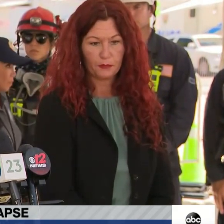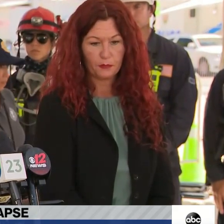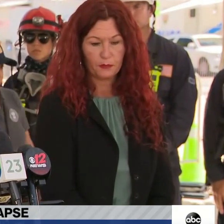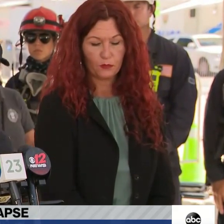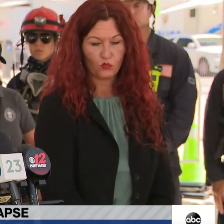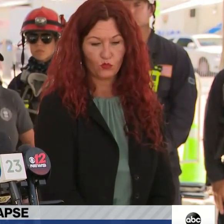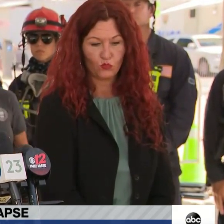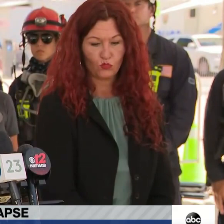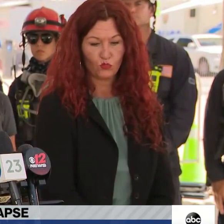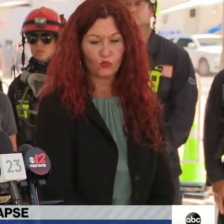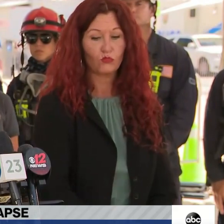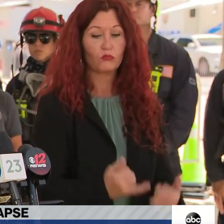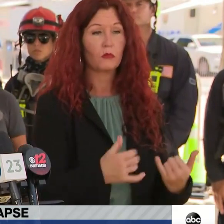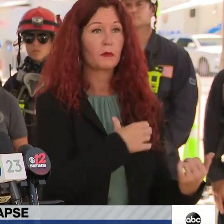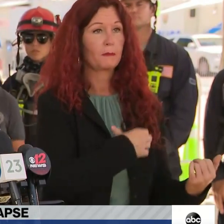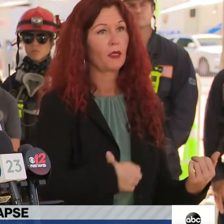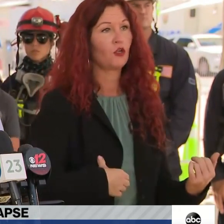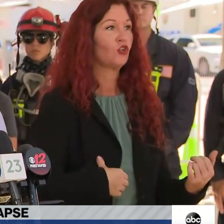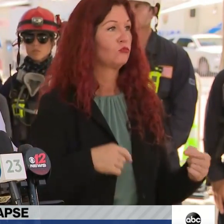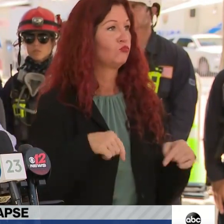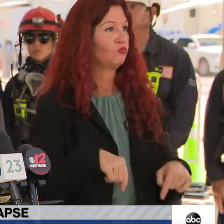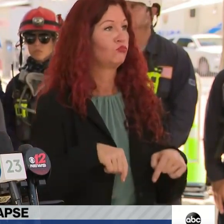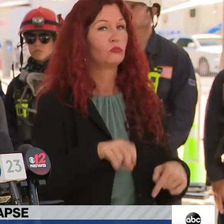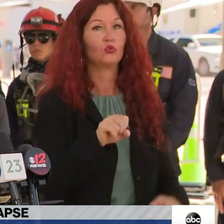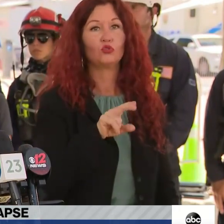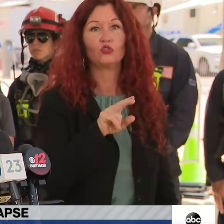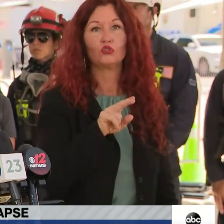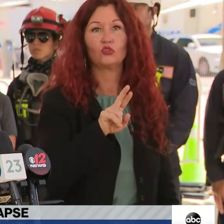Gracias, Erika. Surfside Mayor Charles Burkett.